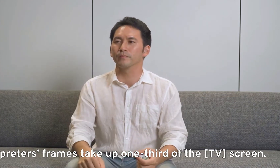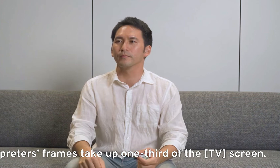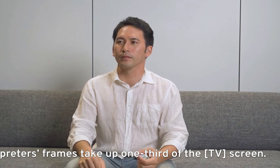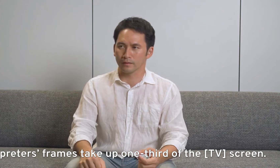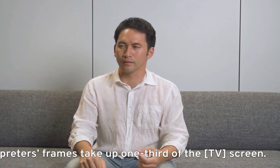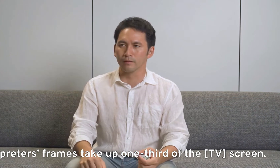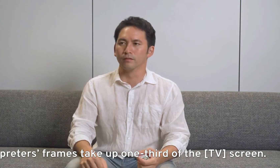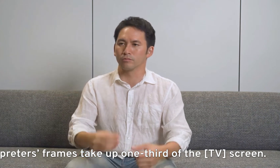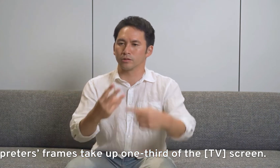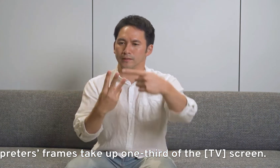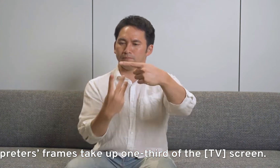screen.